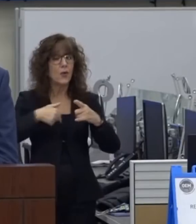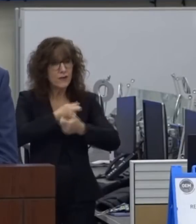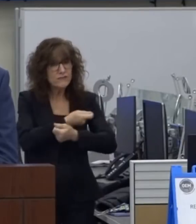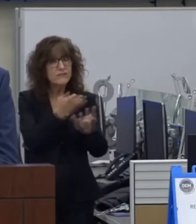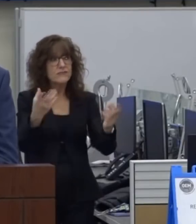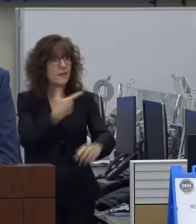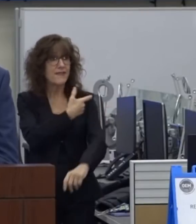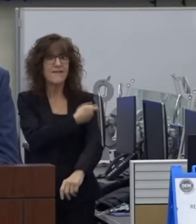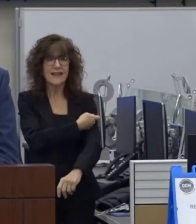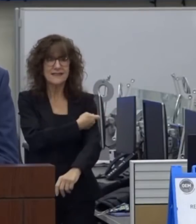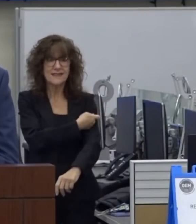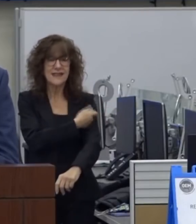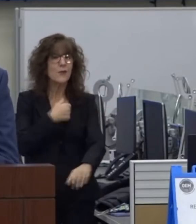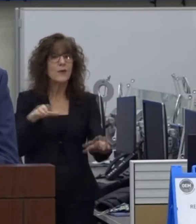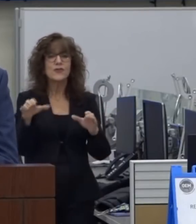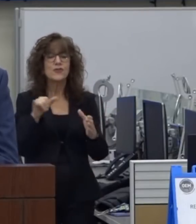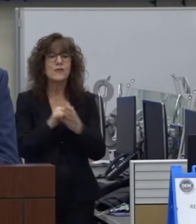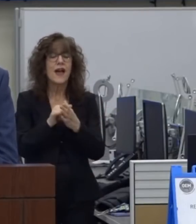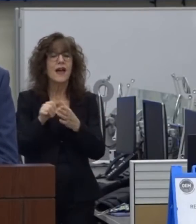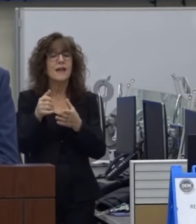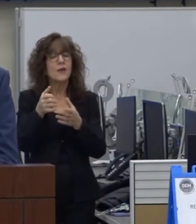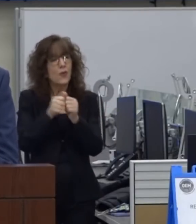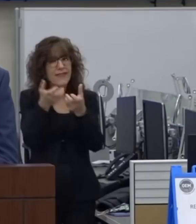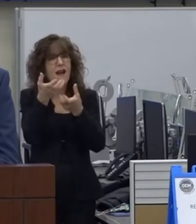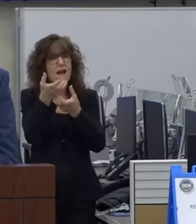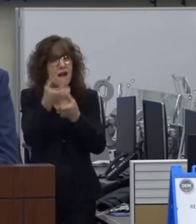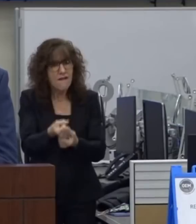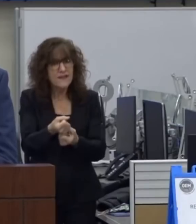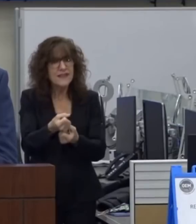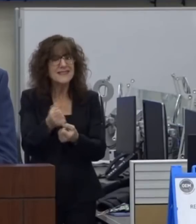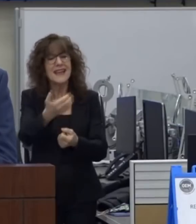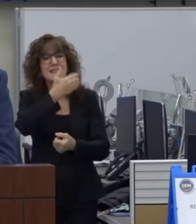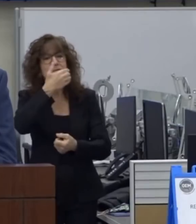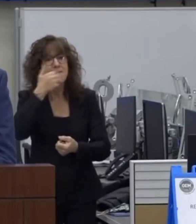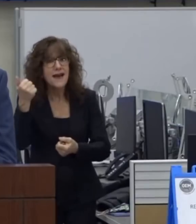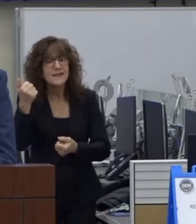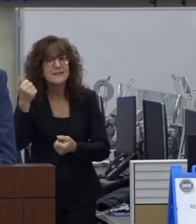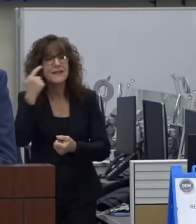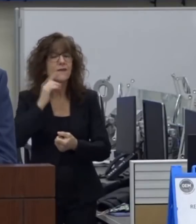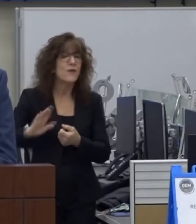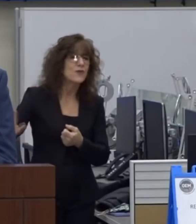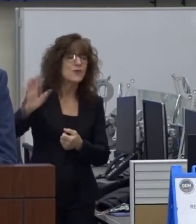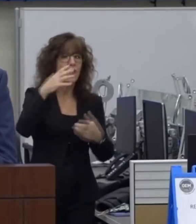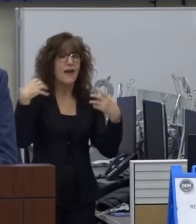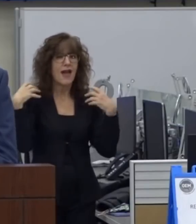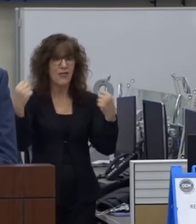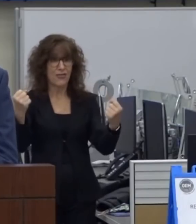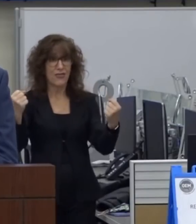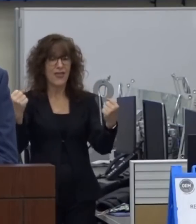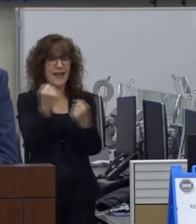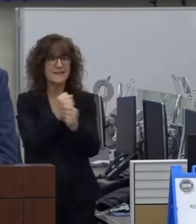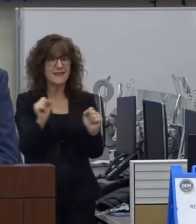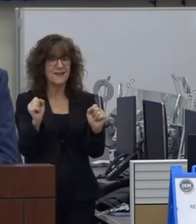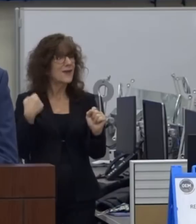here, we will do so with the confidence that it is in the best interest of the health and well-being of the county, and